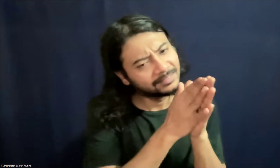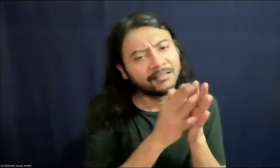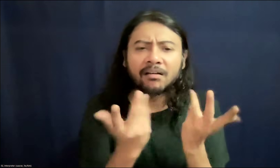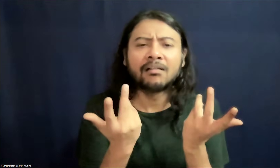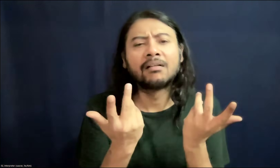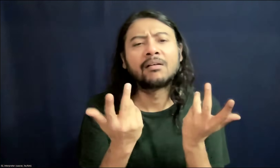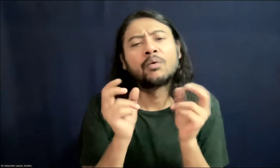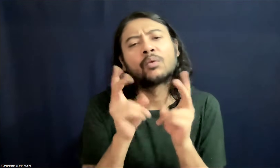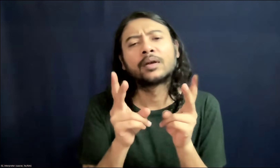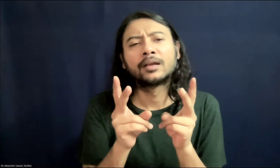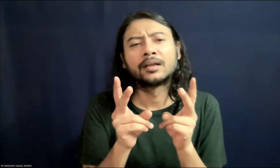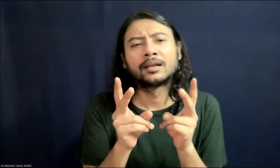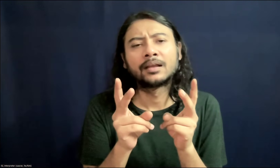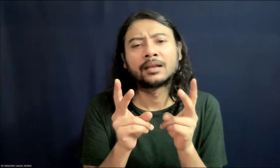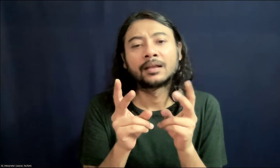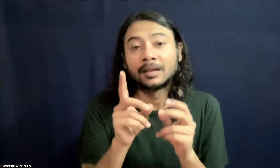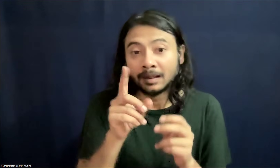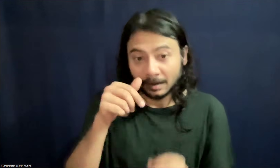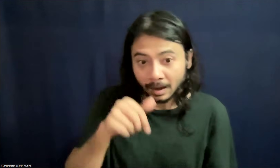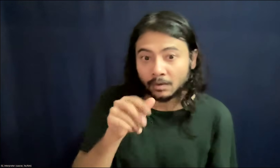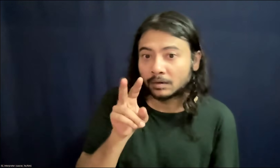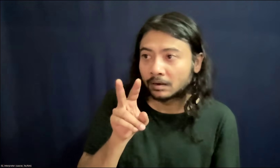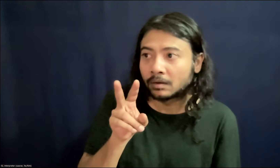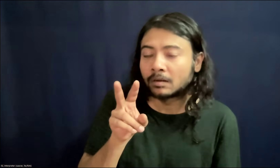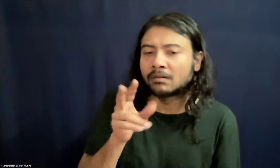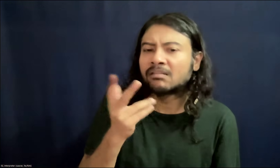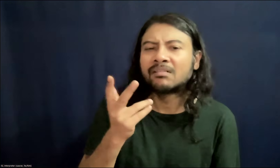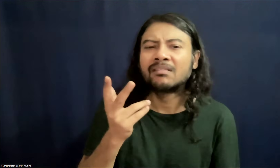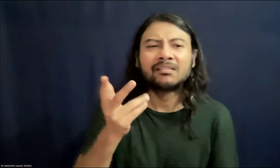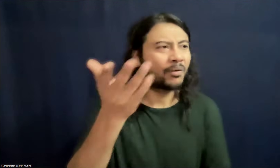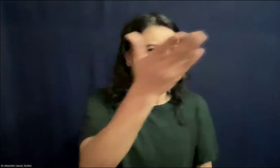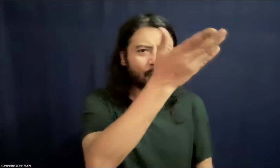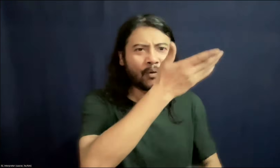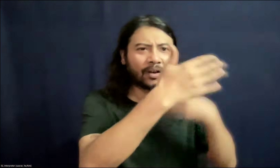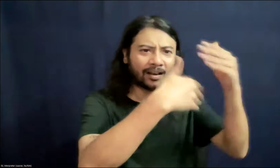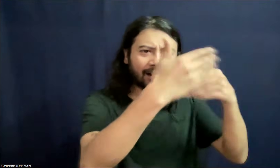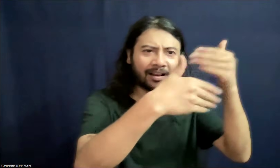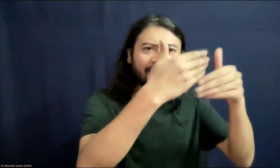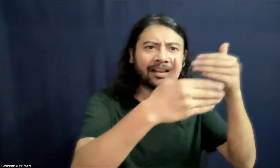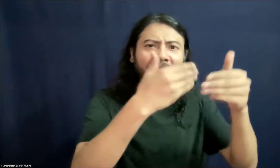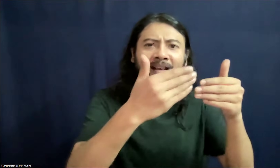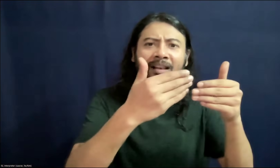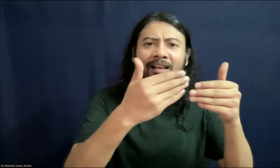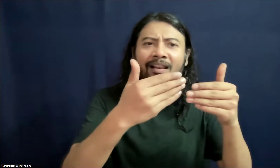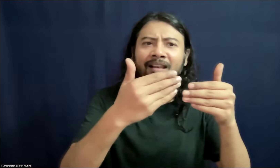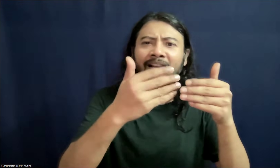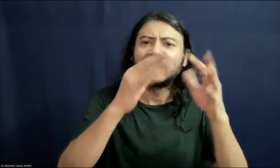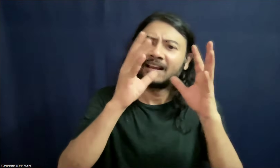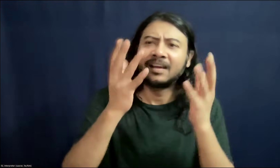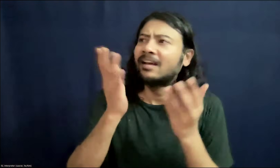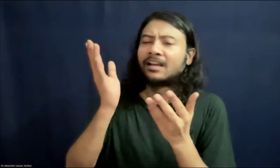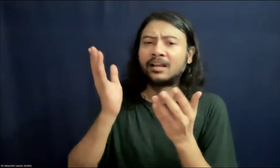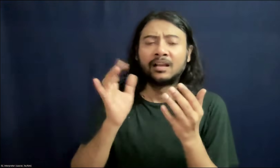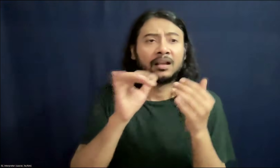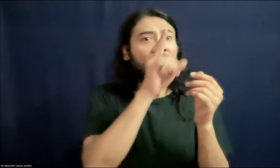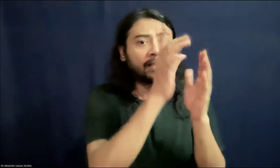that how Krishna is the root of everything. He maintains, he's present where no other god is present, where no other Devi Devta